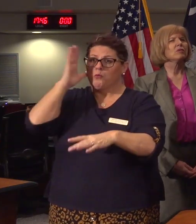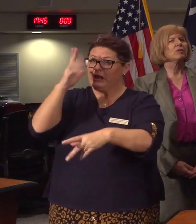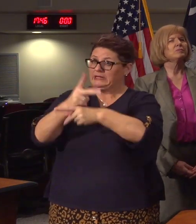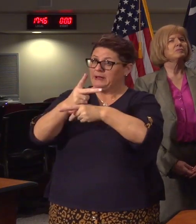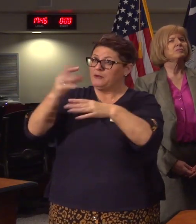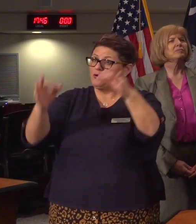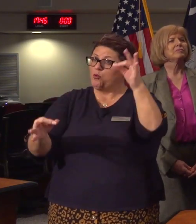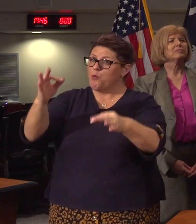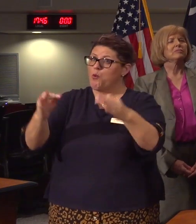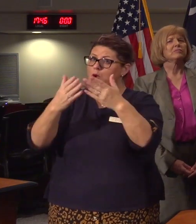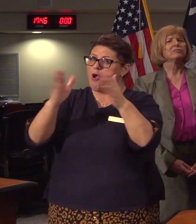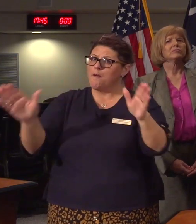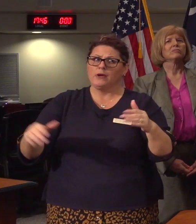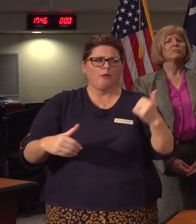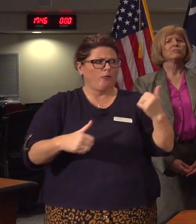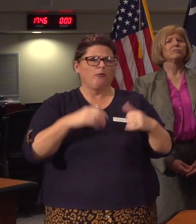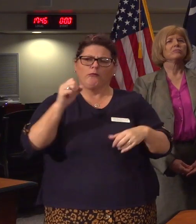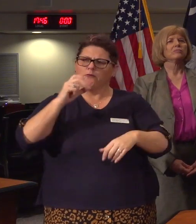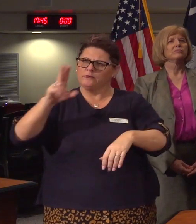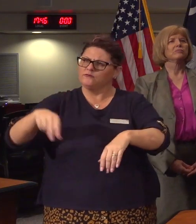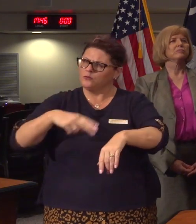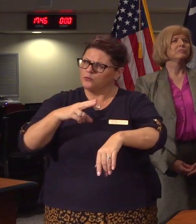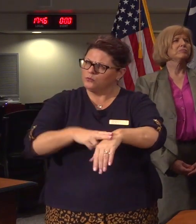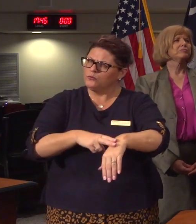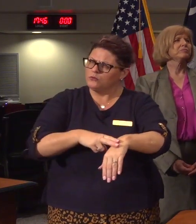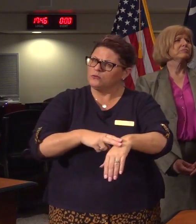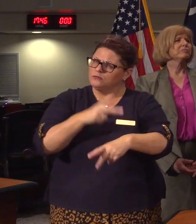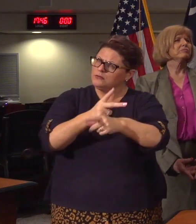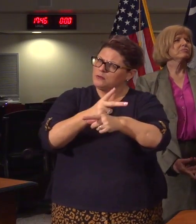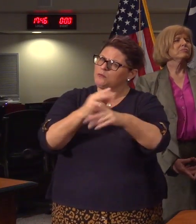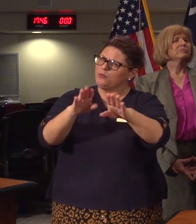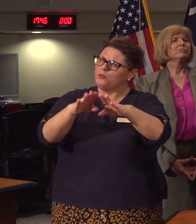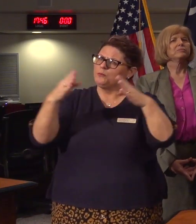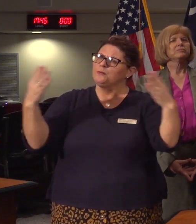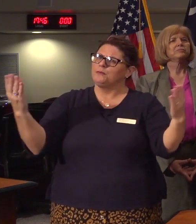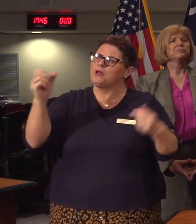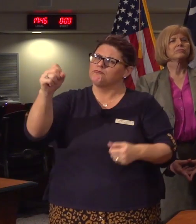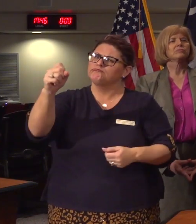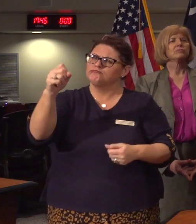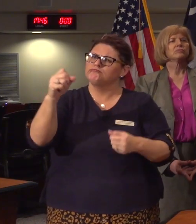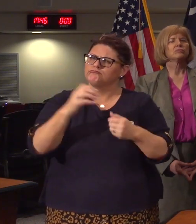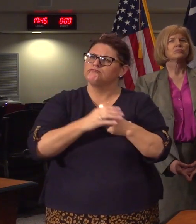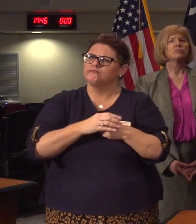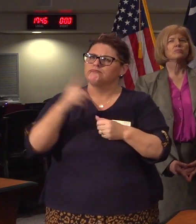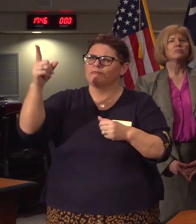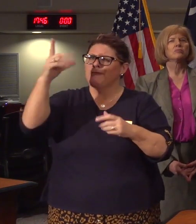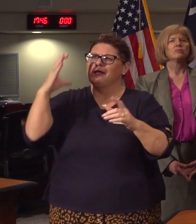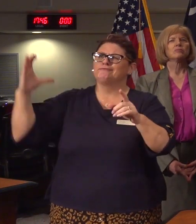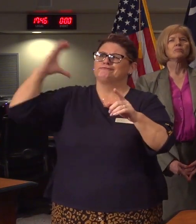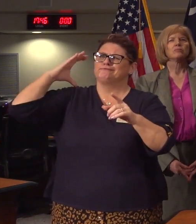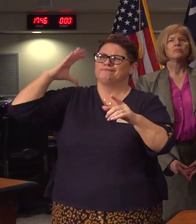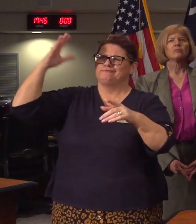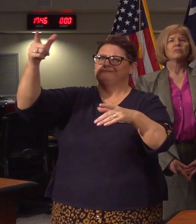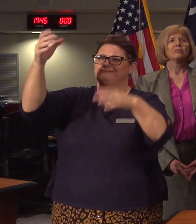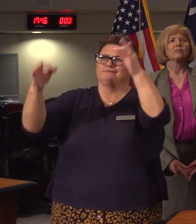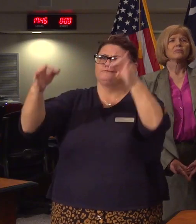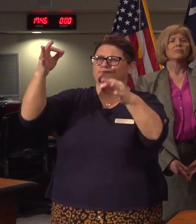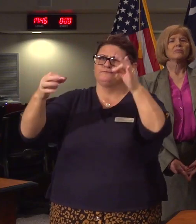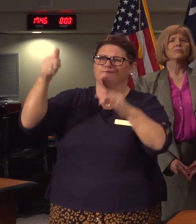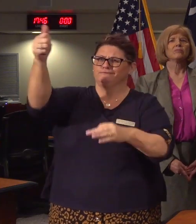at this point? Yes, the courts will remain open. Of course, that would be a subject for the Chief Justice. That is not